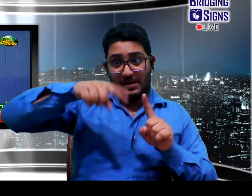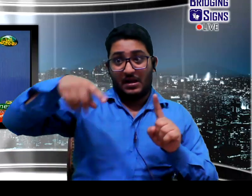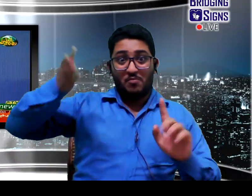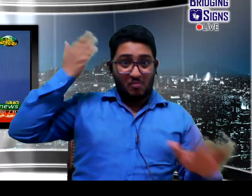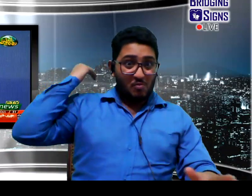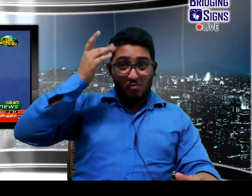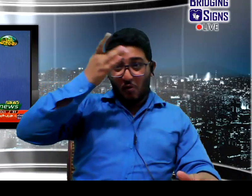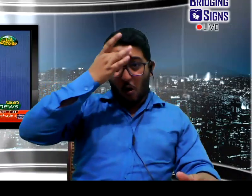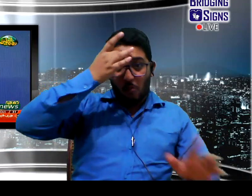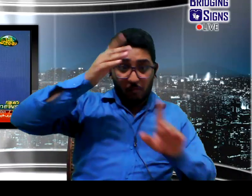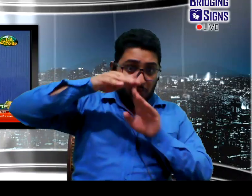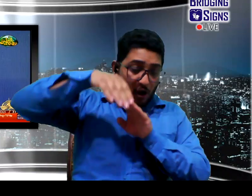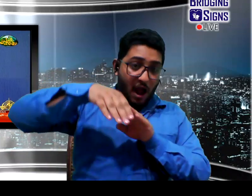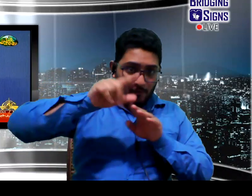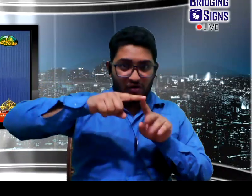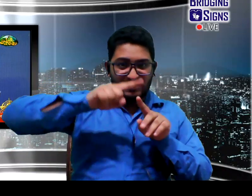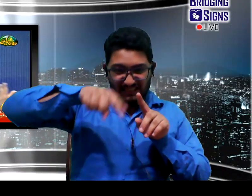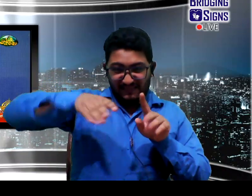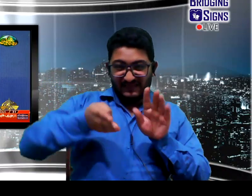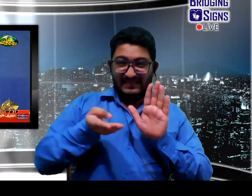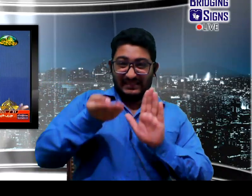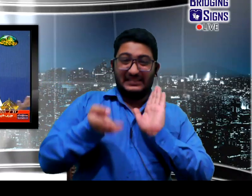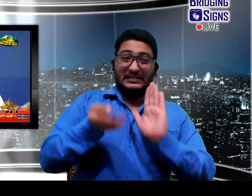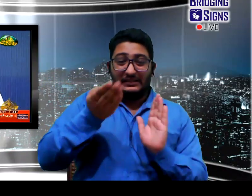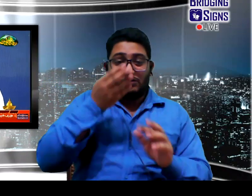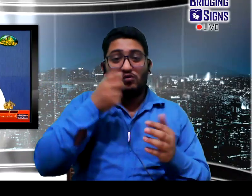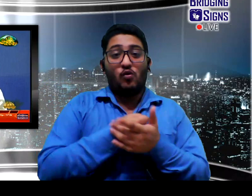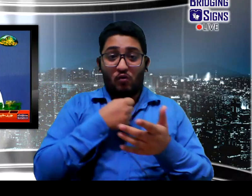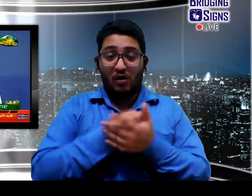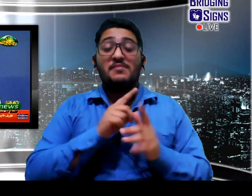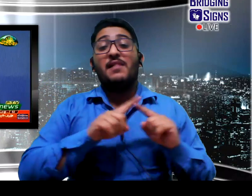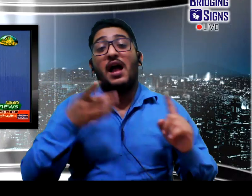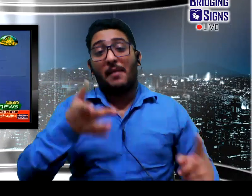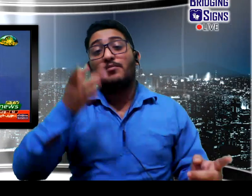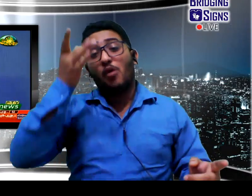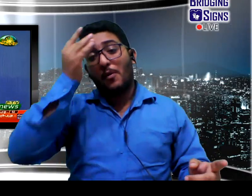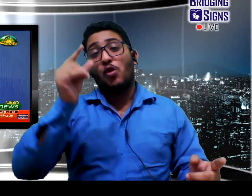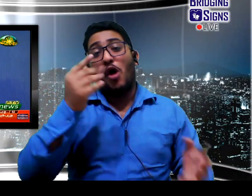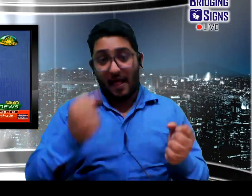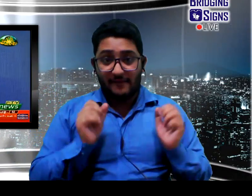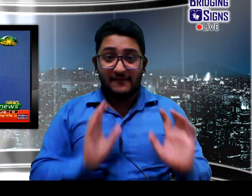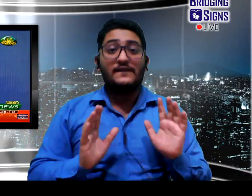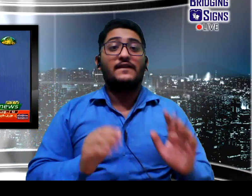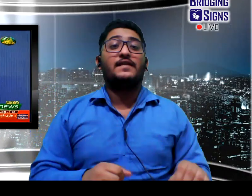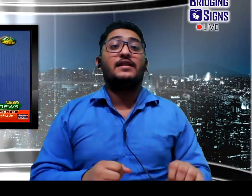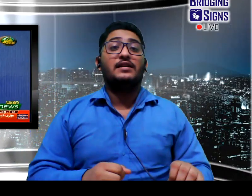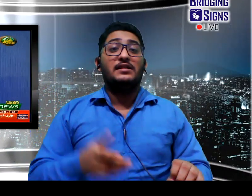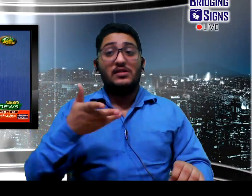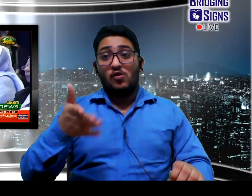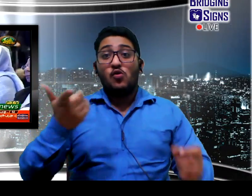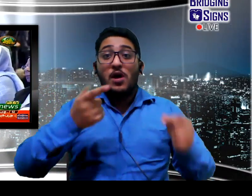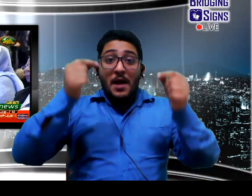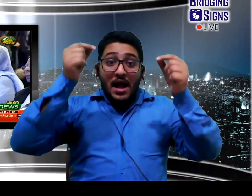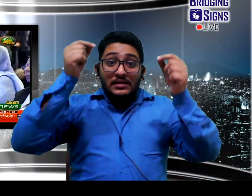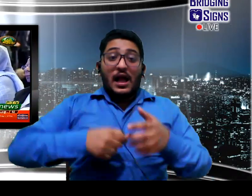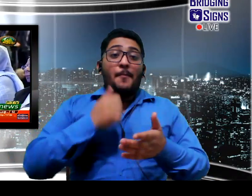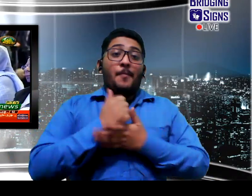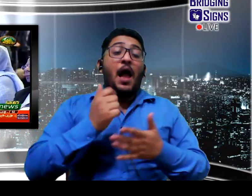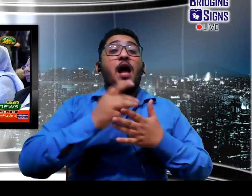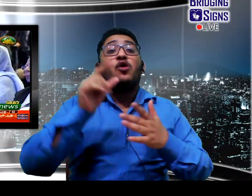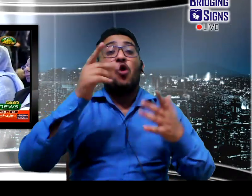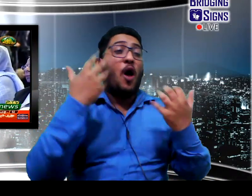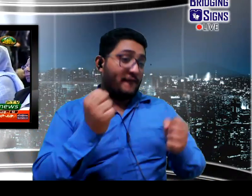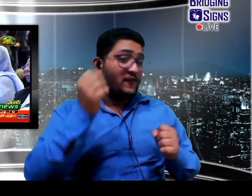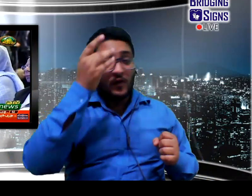current account deficit, but still we have big fiscal deficits. We still have to manage our current account deficit.